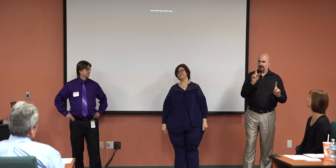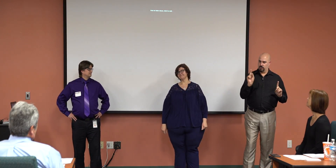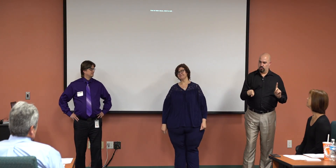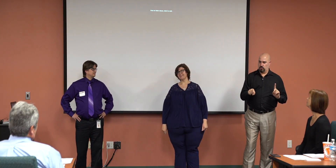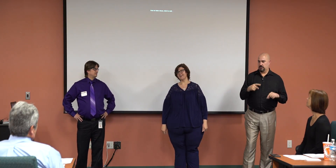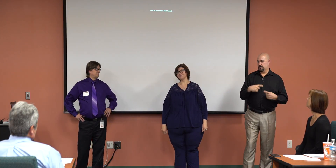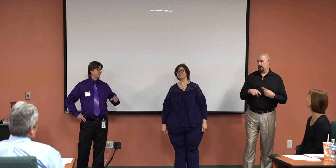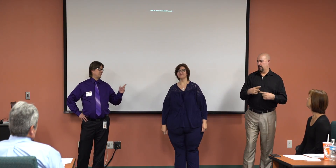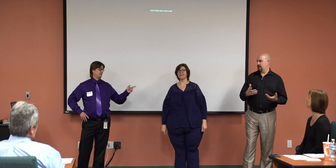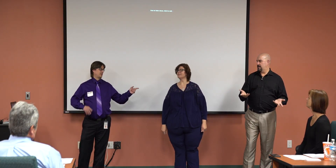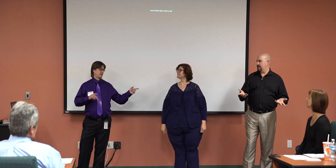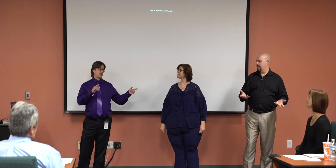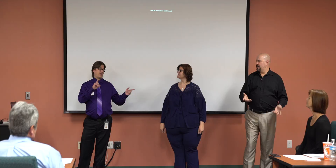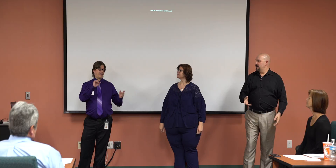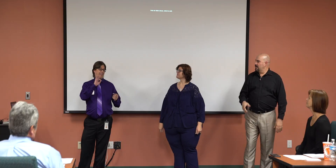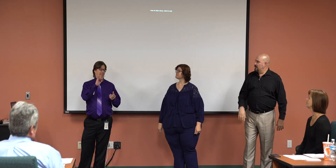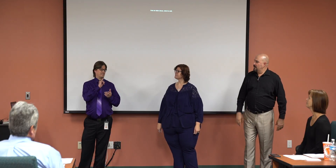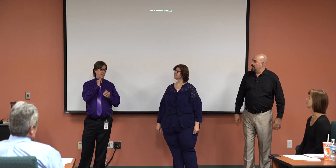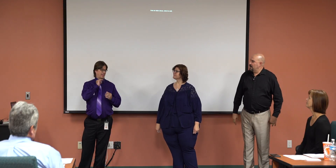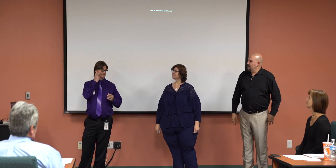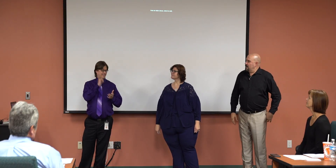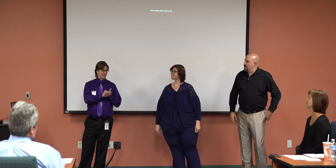it. Yeah.